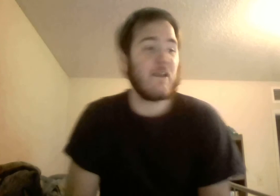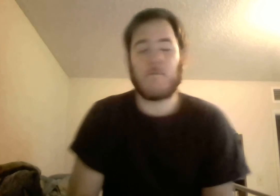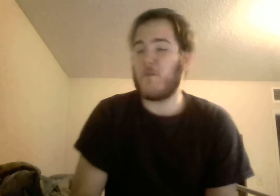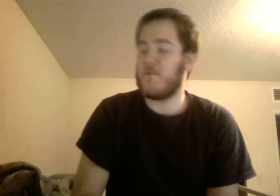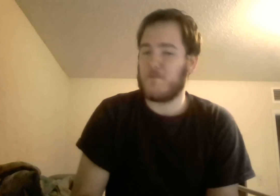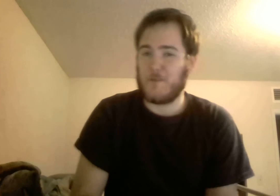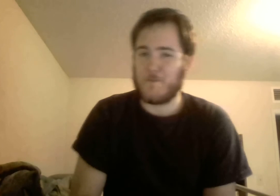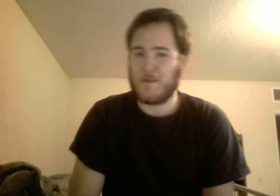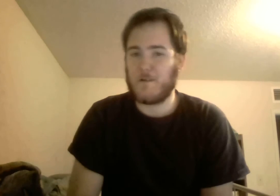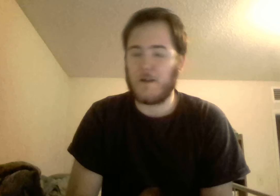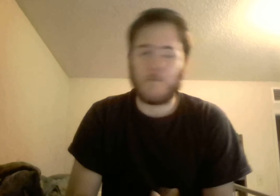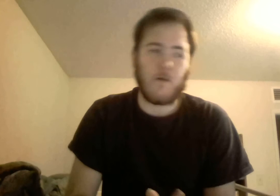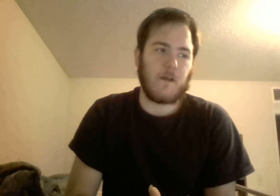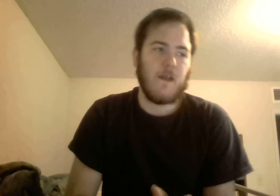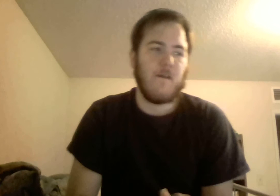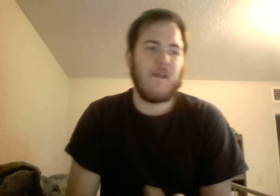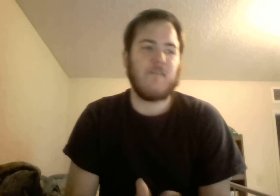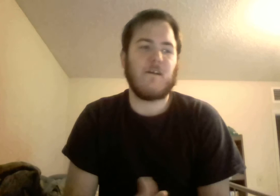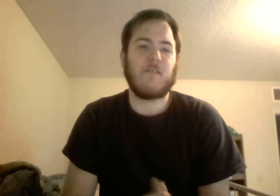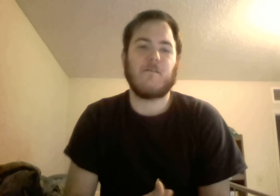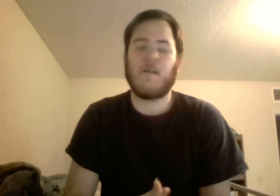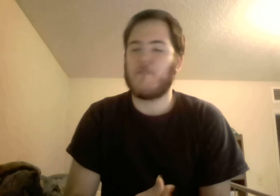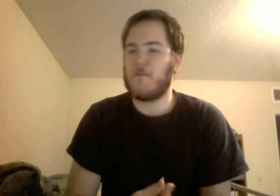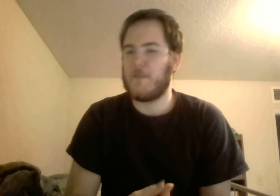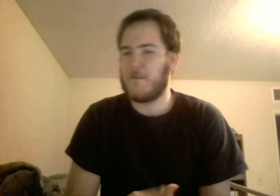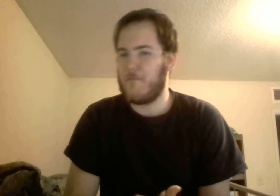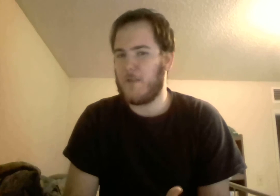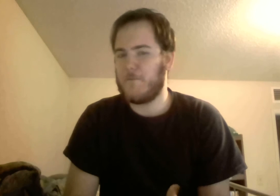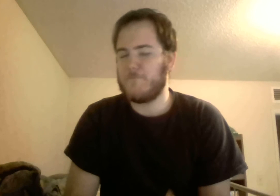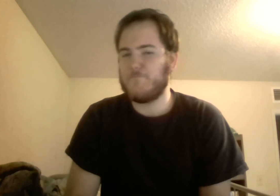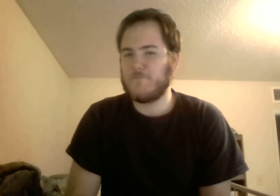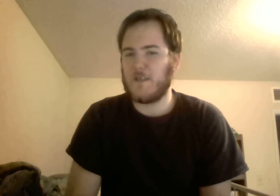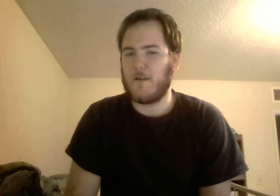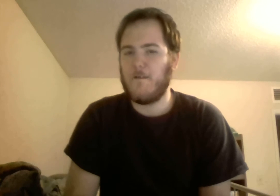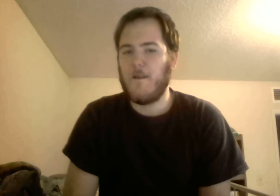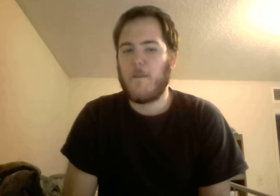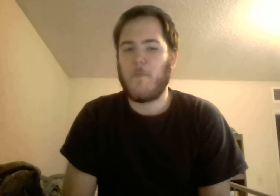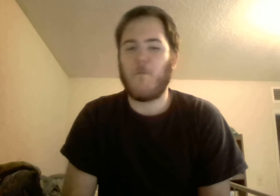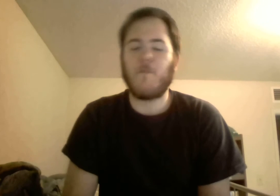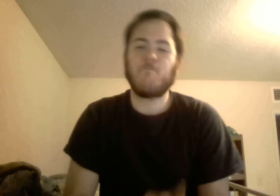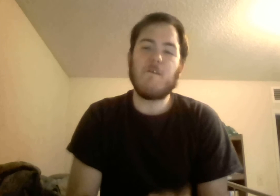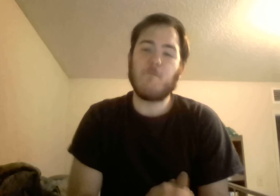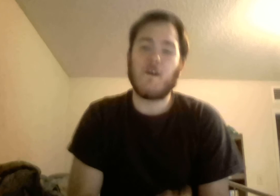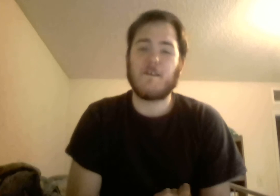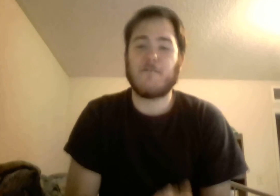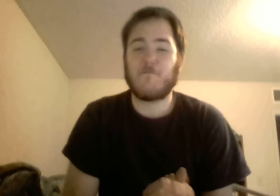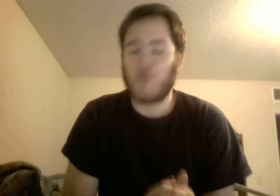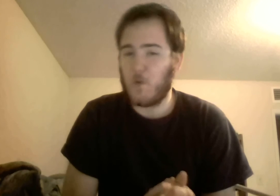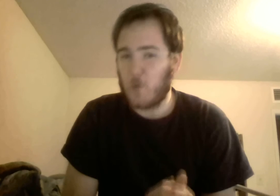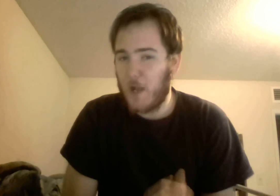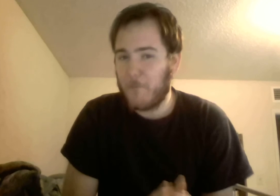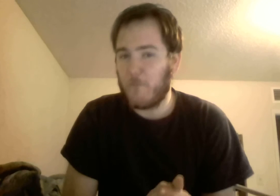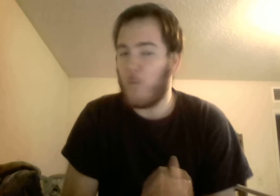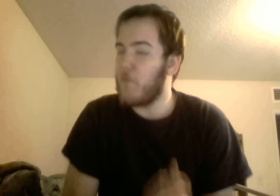it more deliberate, like a pogue. It does give it time for something to develop, you know. But the big point then for a lot of people will be